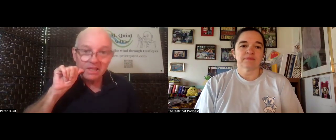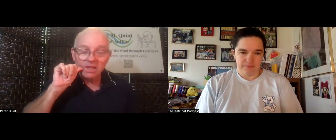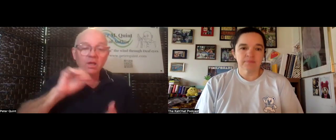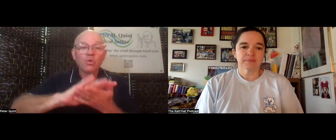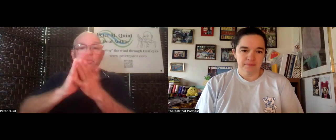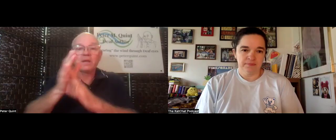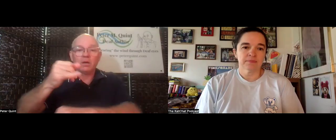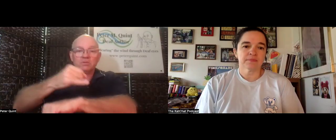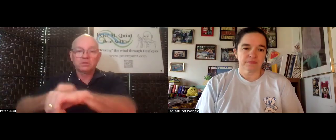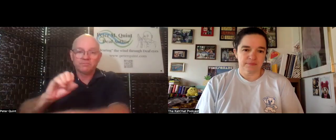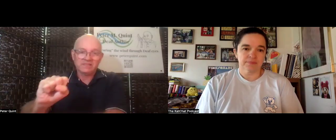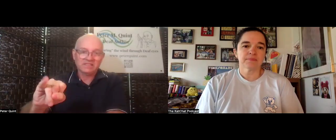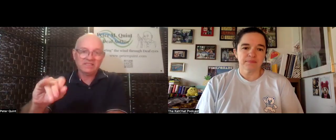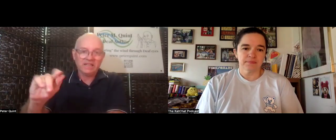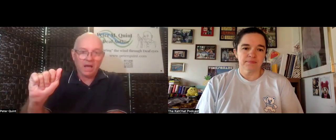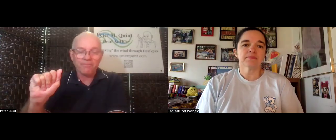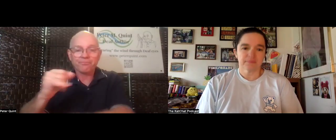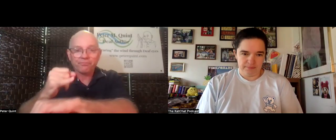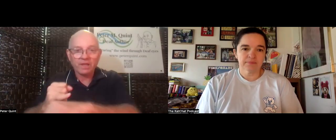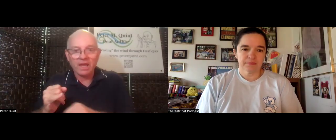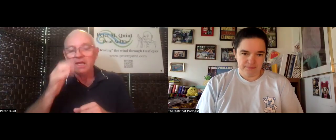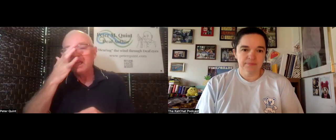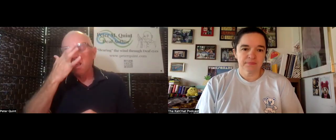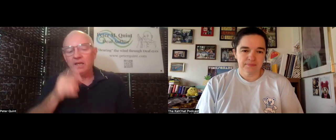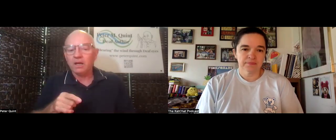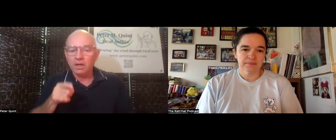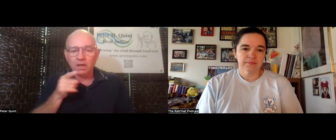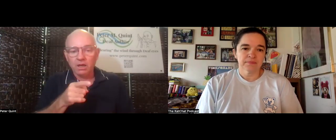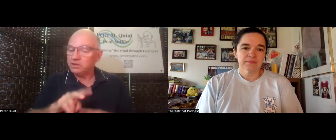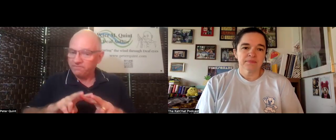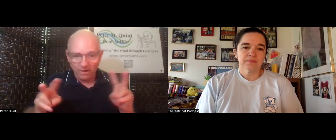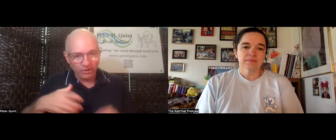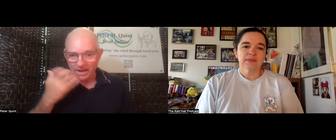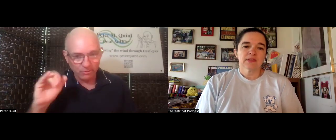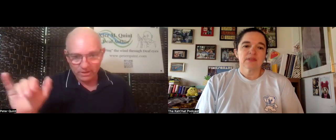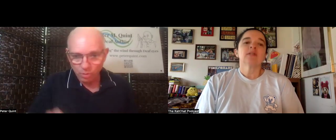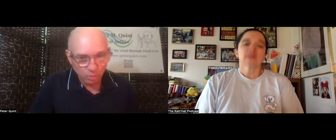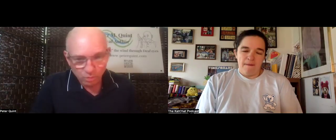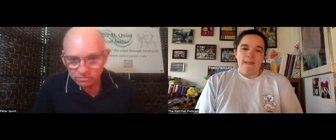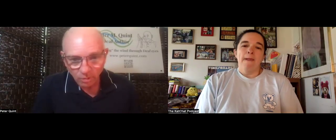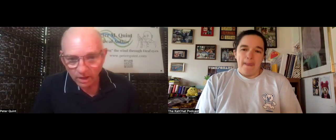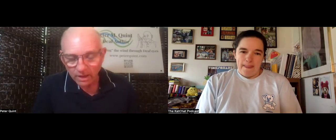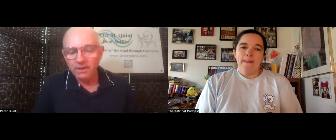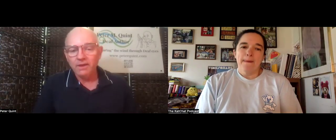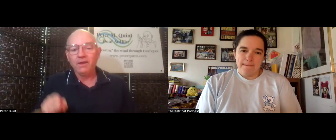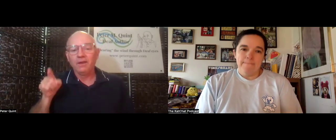Amy, who becomes the Sita. Okay. Very angry too.